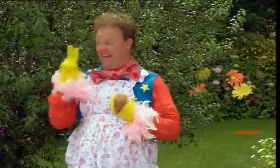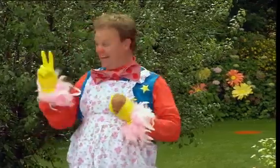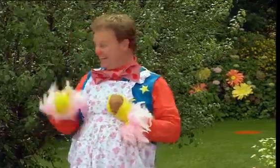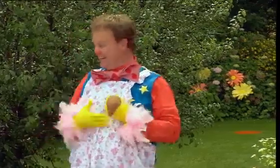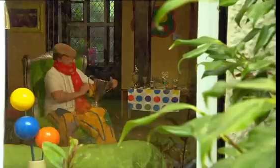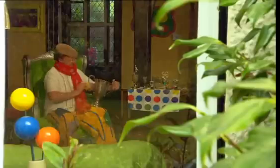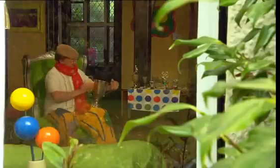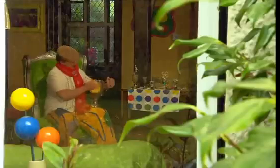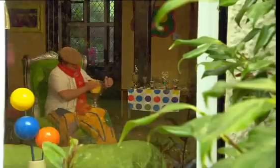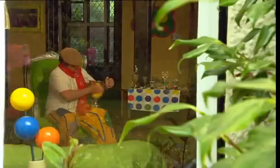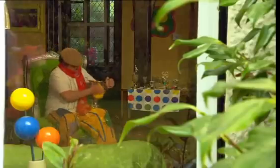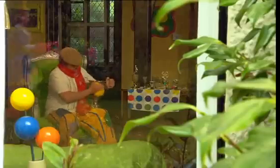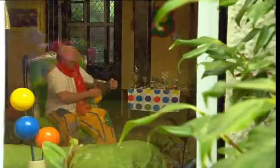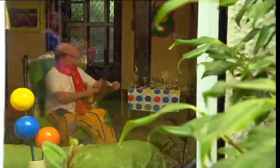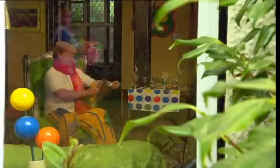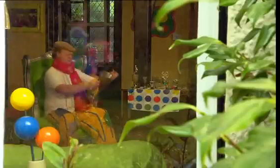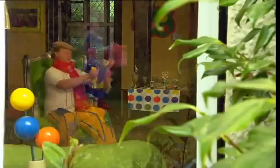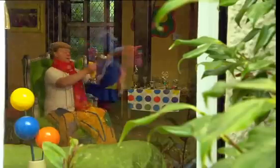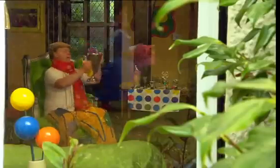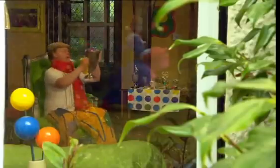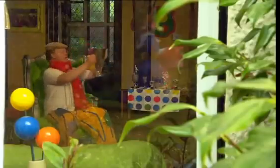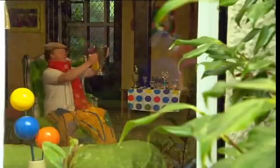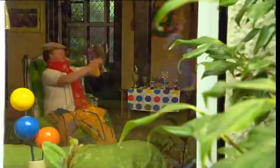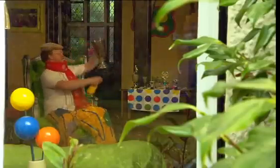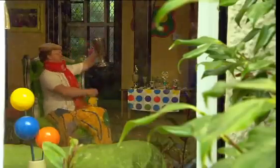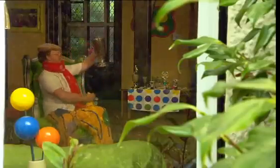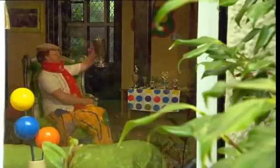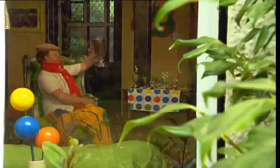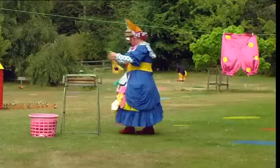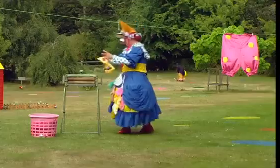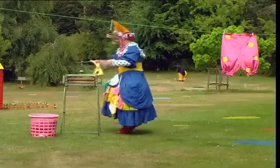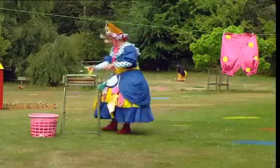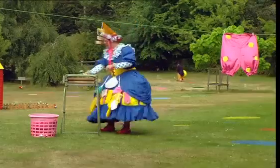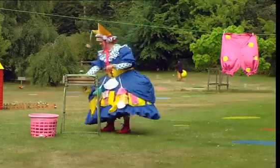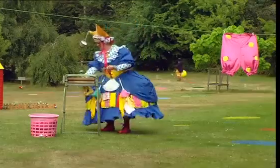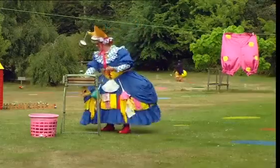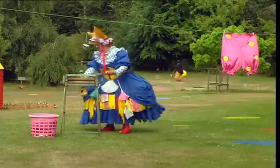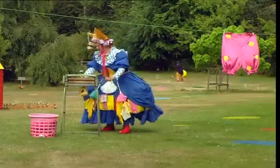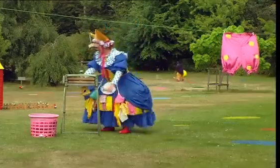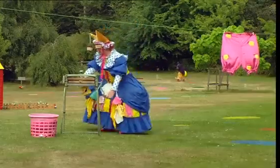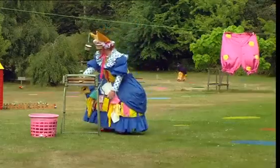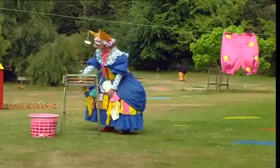look. Grandad Tumble's polishing his trophies. Aunt Polly's doing her